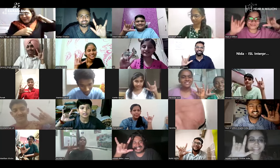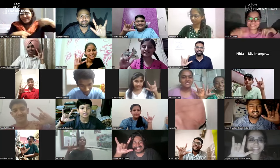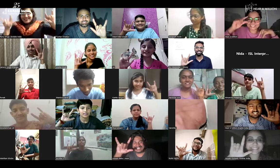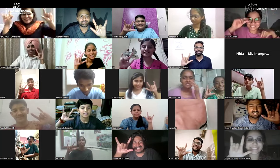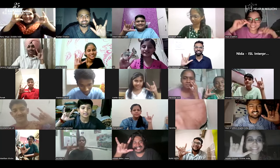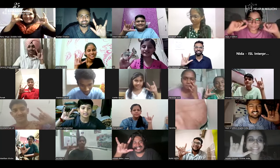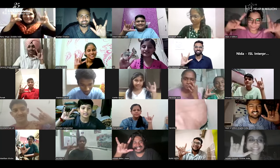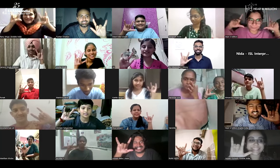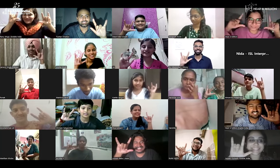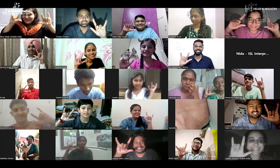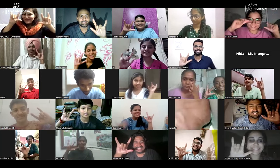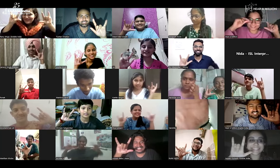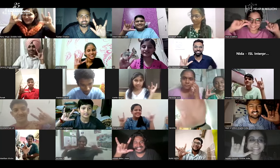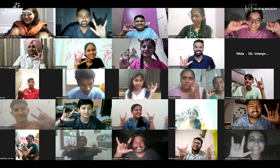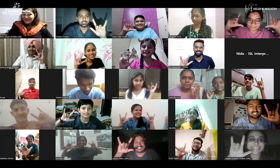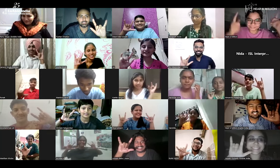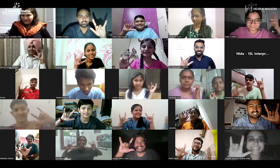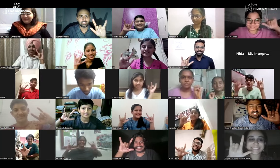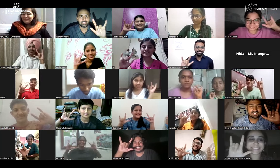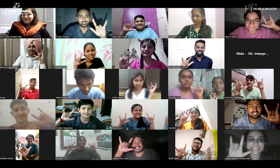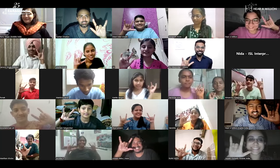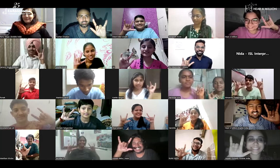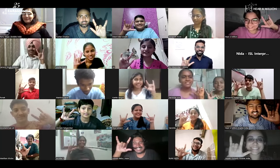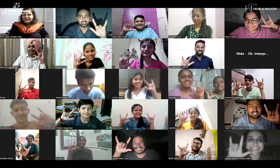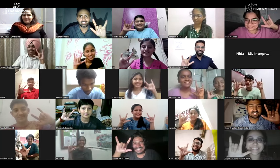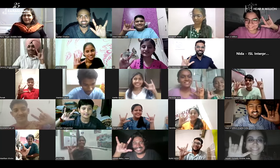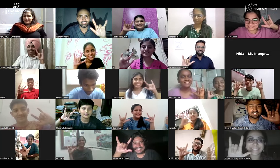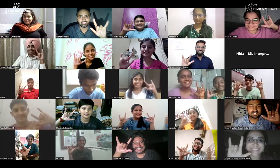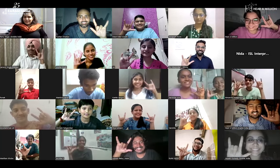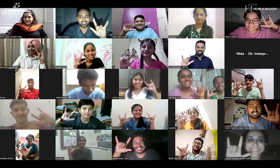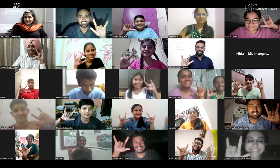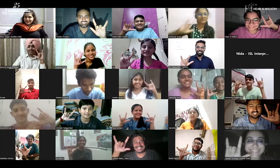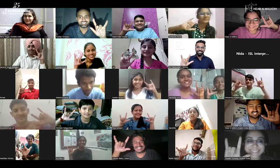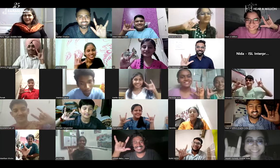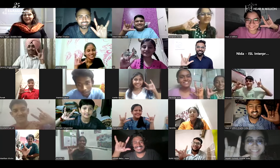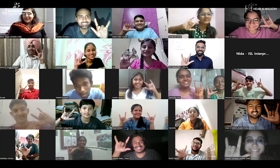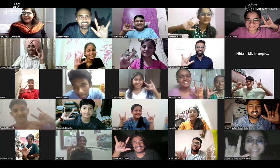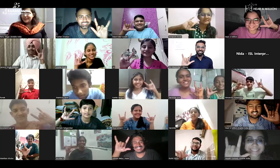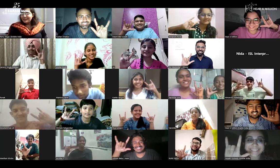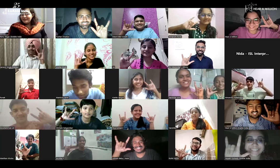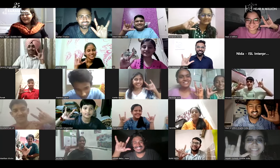yourself. So you never know the other person if he or she is in stress. So,